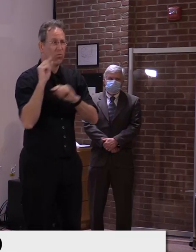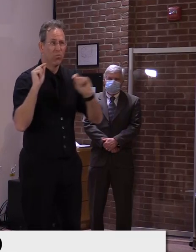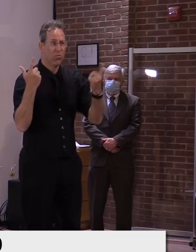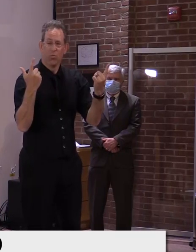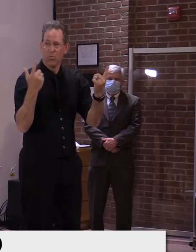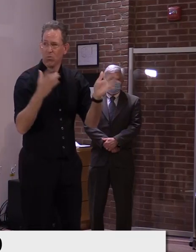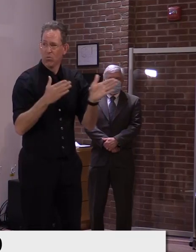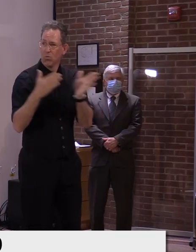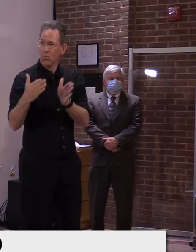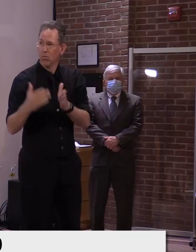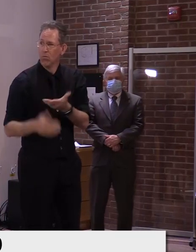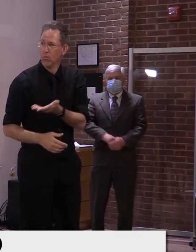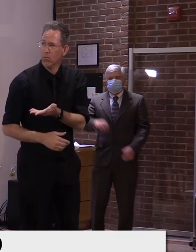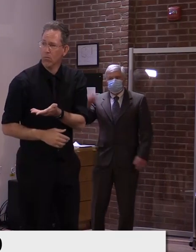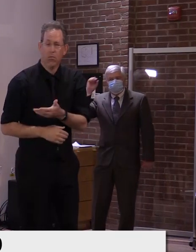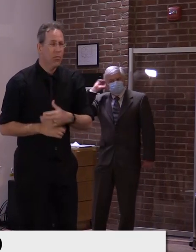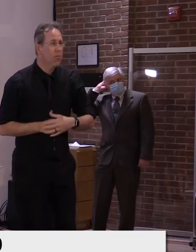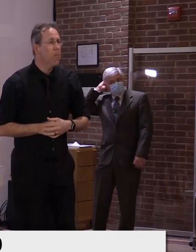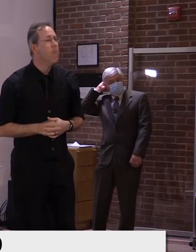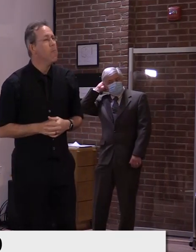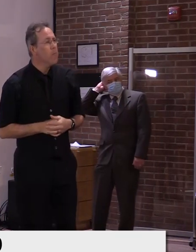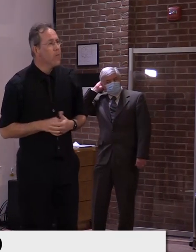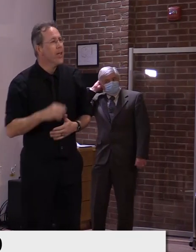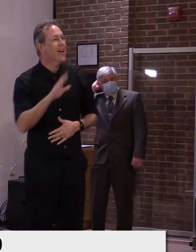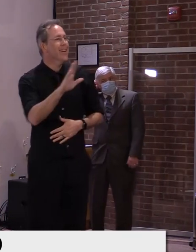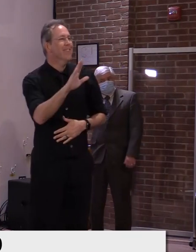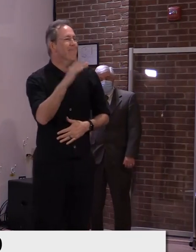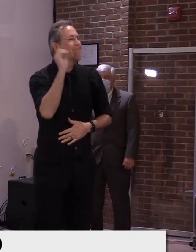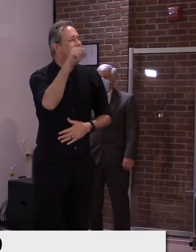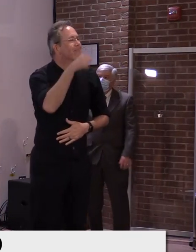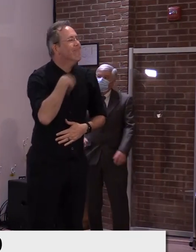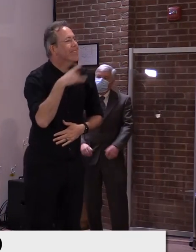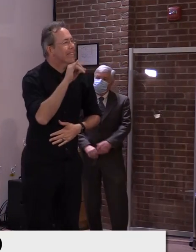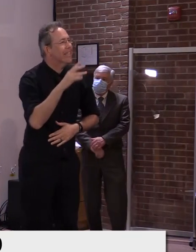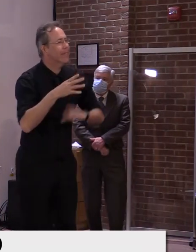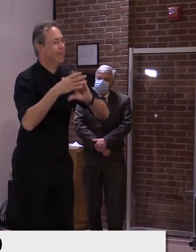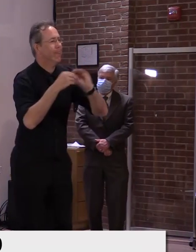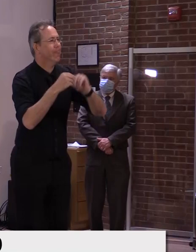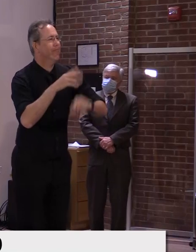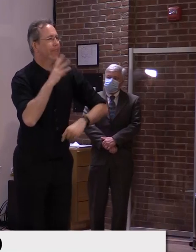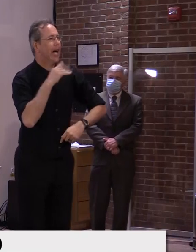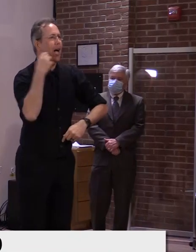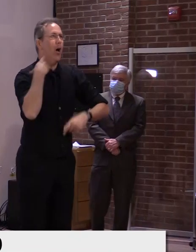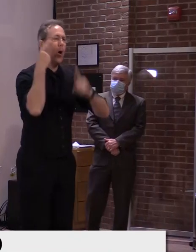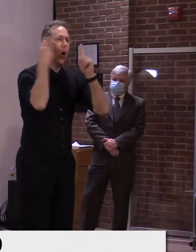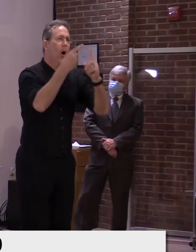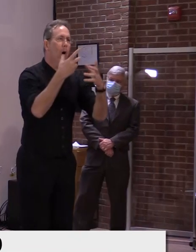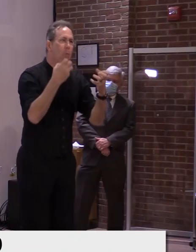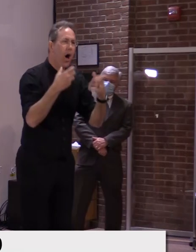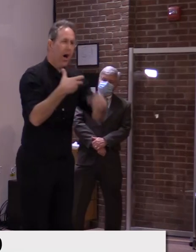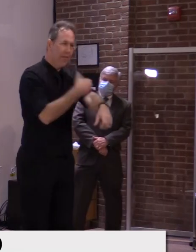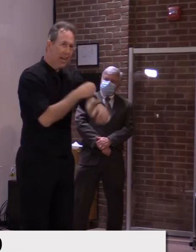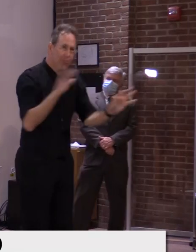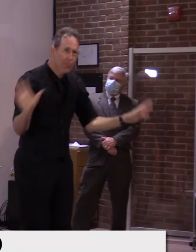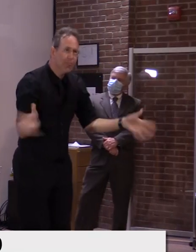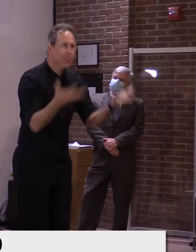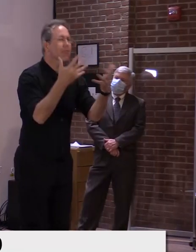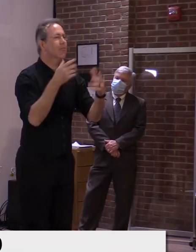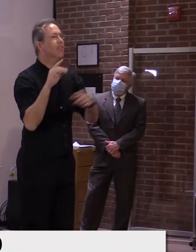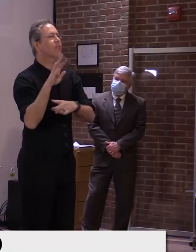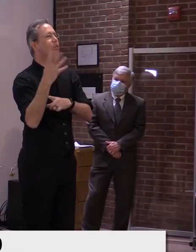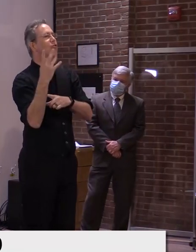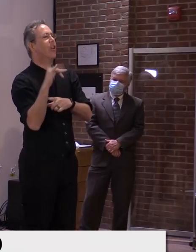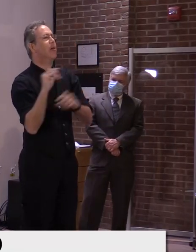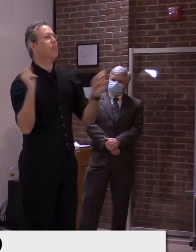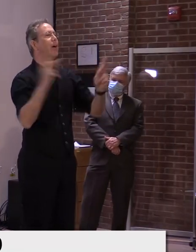it was all based on vaccinations. Having said that, again, we're about 4 or 5 hours into this. We don't